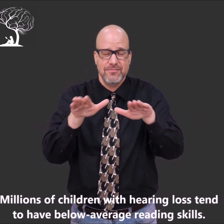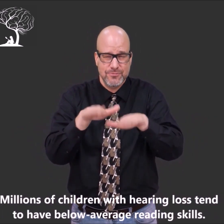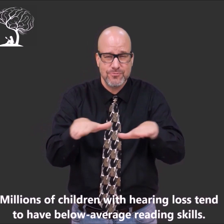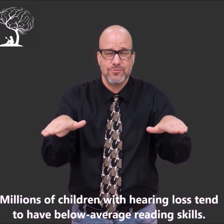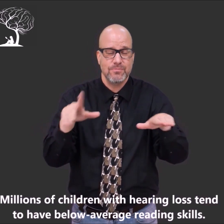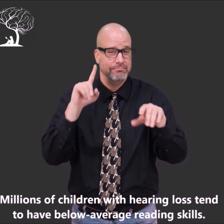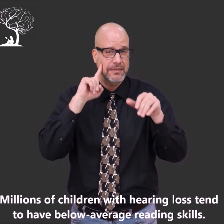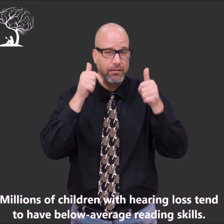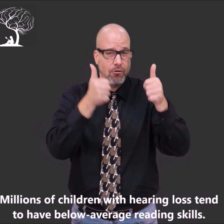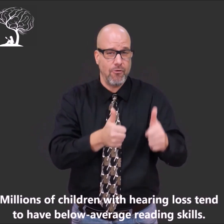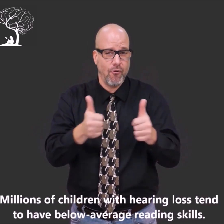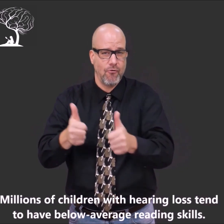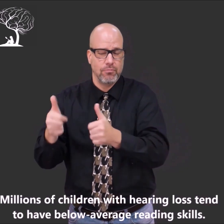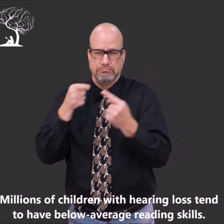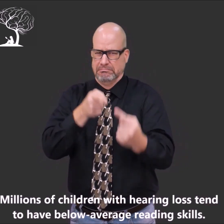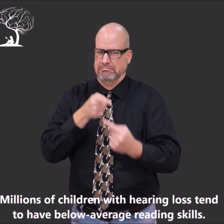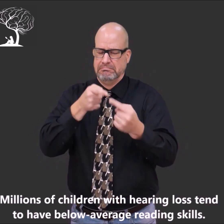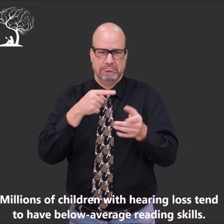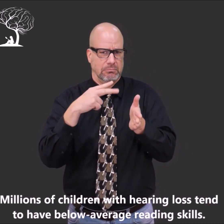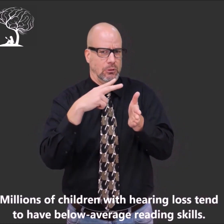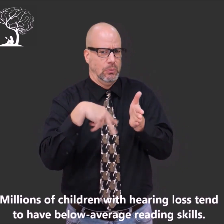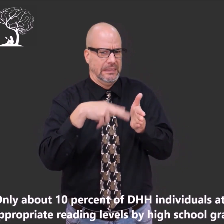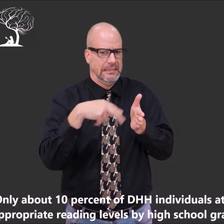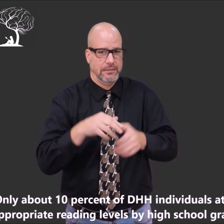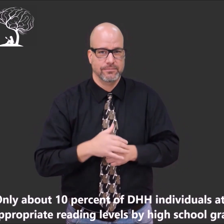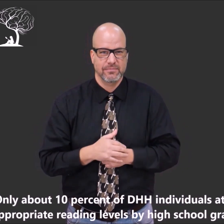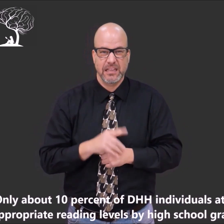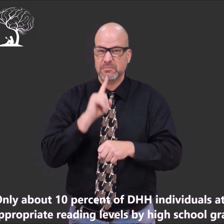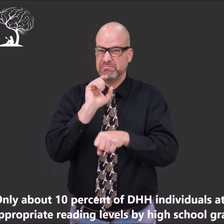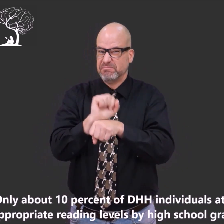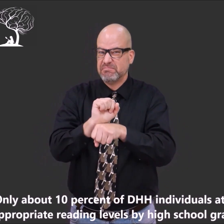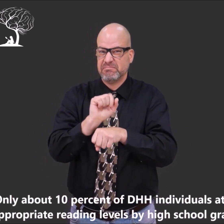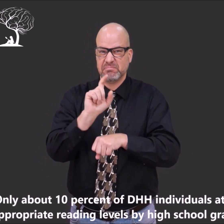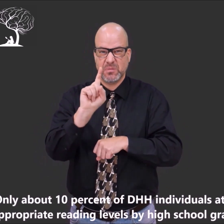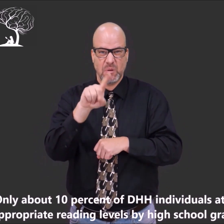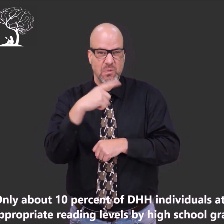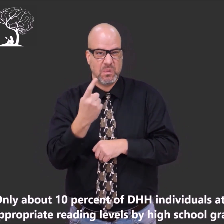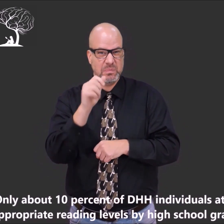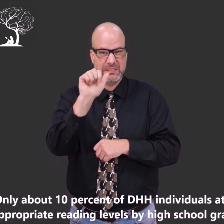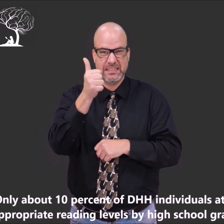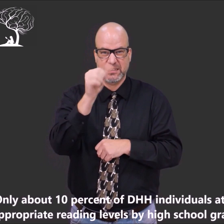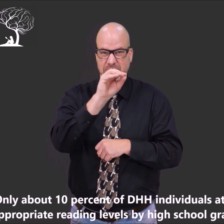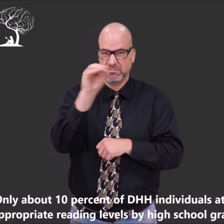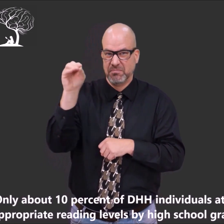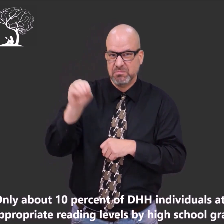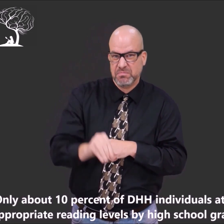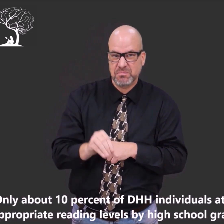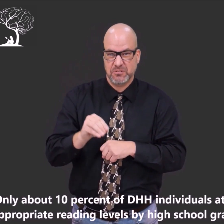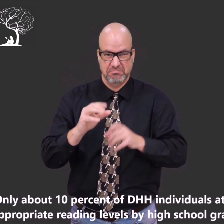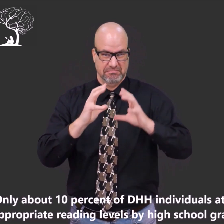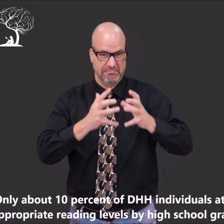to have below average reading skills. Only about 10% of deaf and hard of hearing individuals